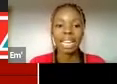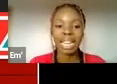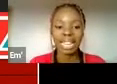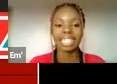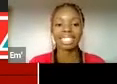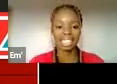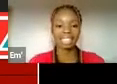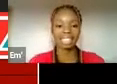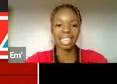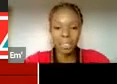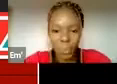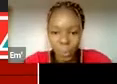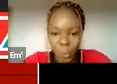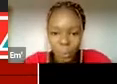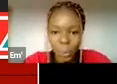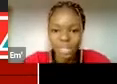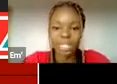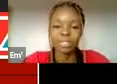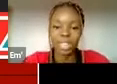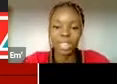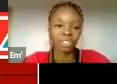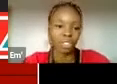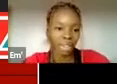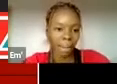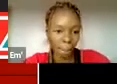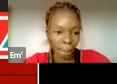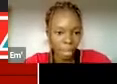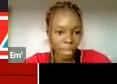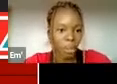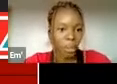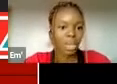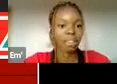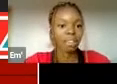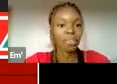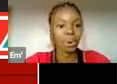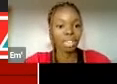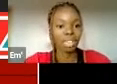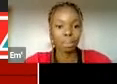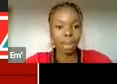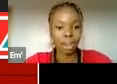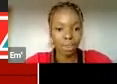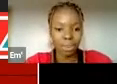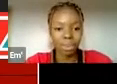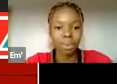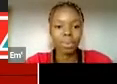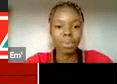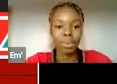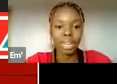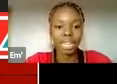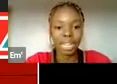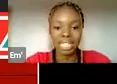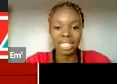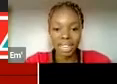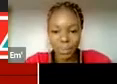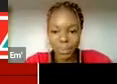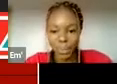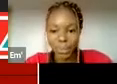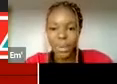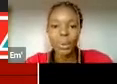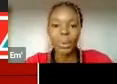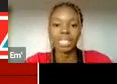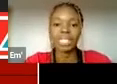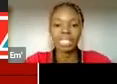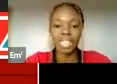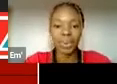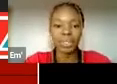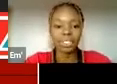from Alliance Girls High School, who is the first runner-up. We have Koech Marion from Bunyore Girls High School,